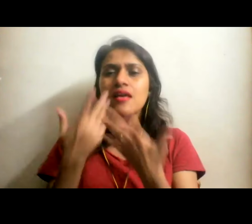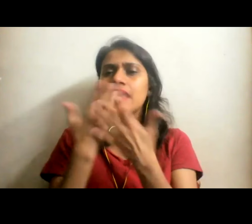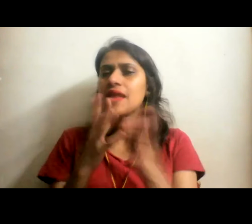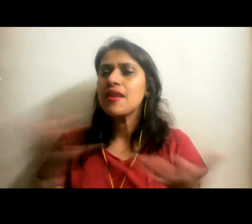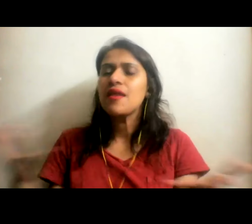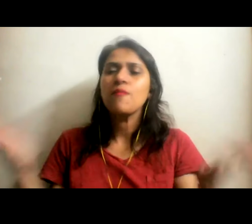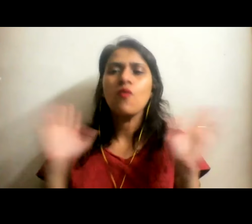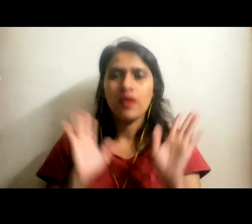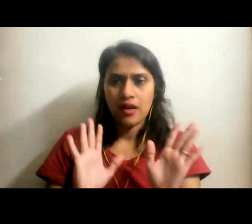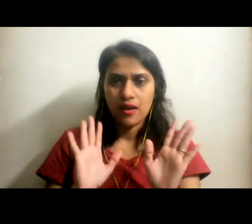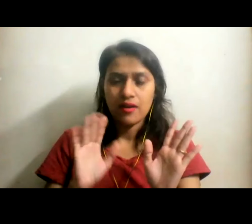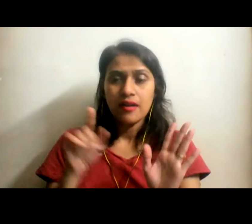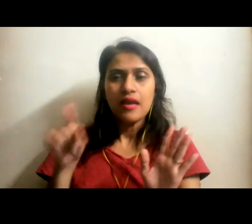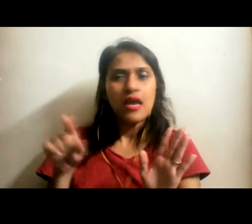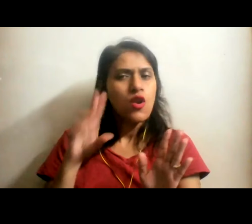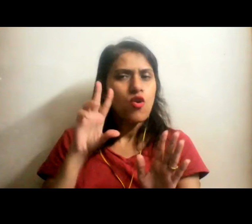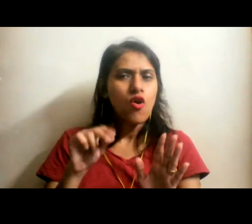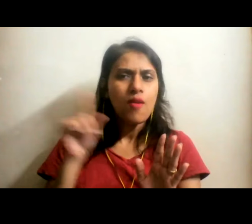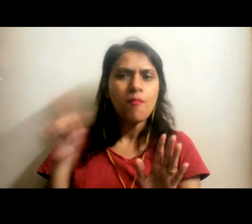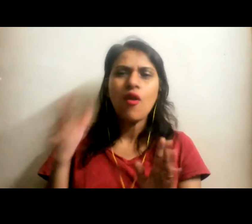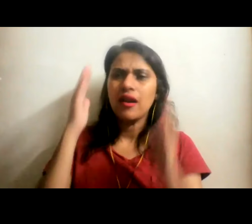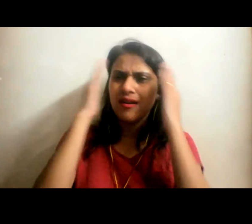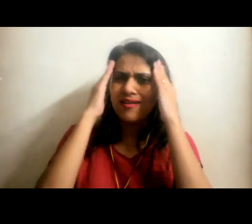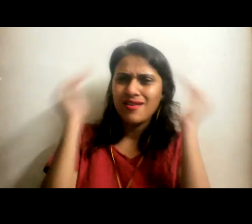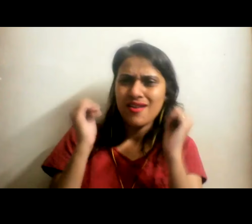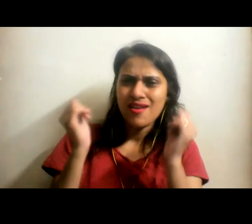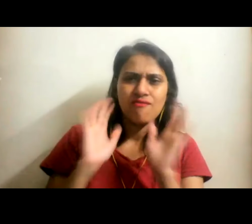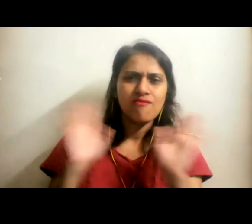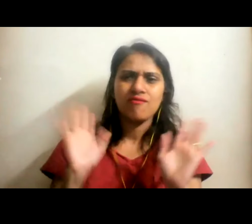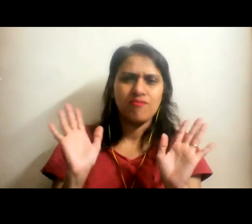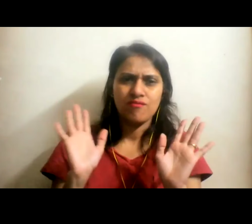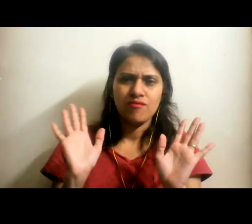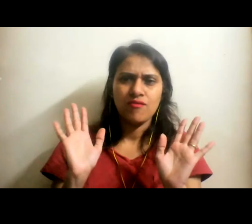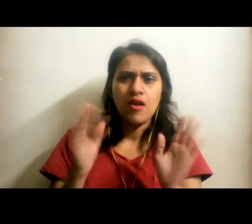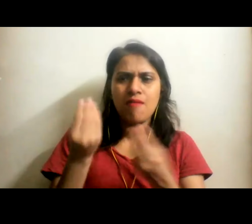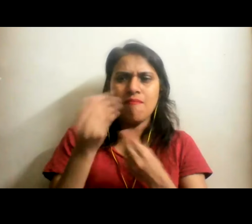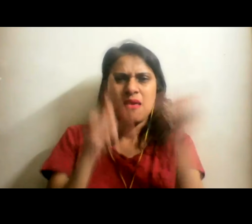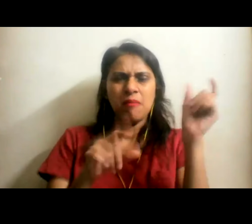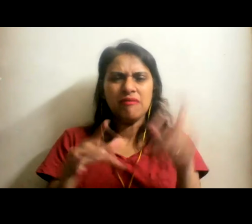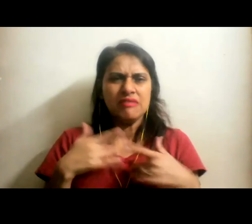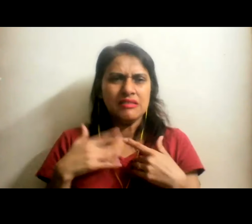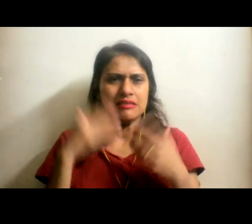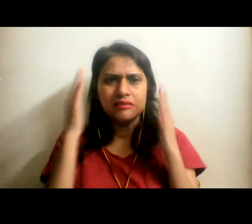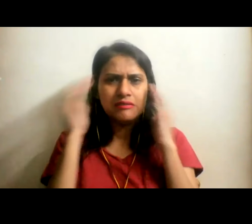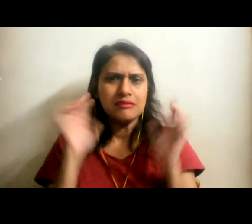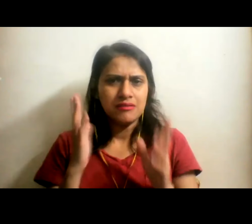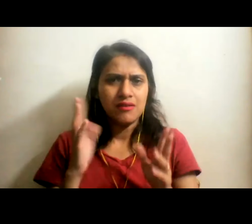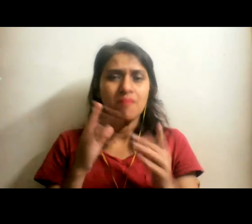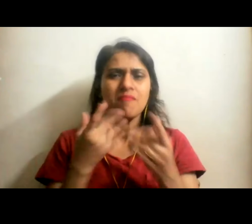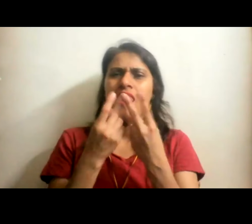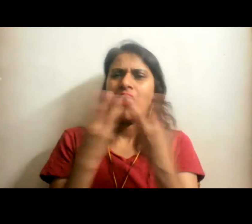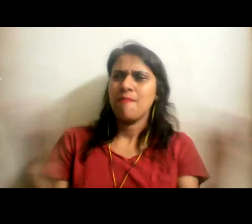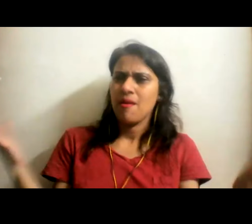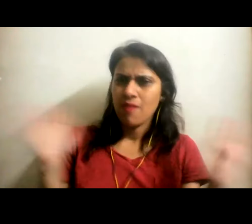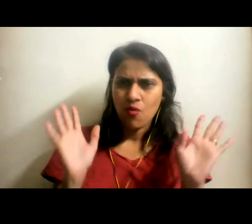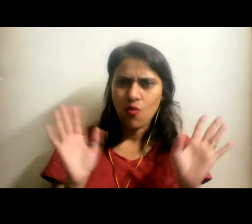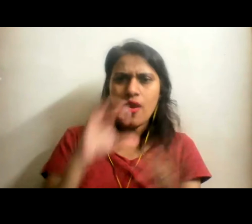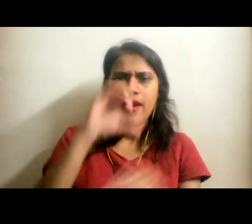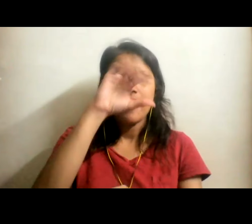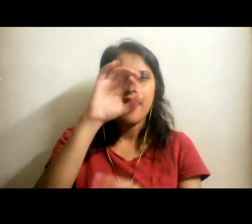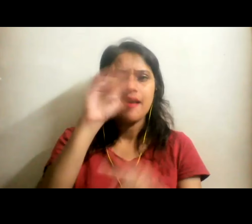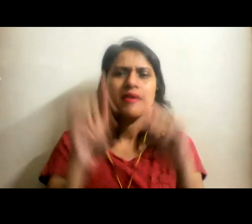not causing discomfort for some people. Okay, for a large number of people, or maybe 90% of the